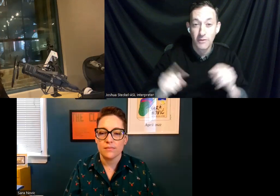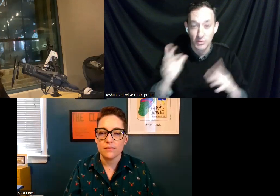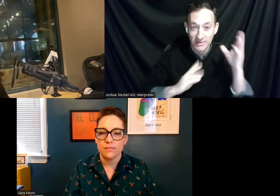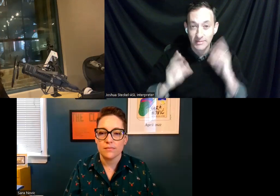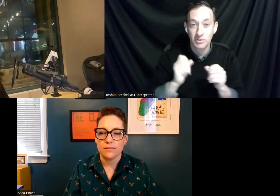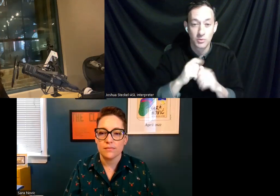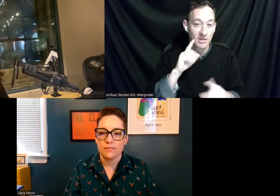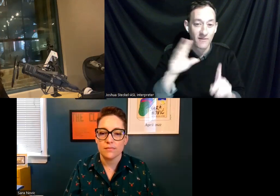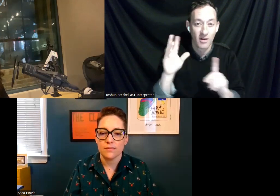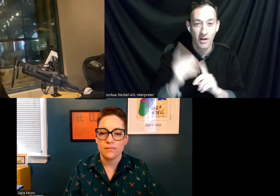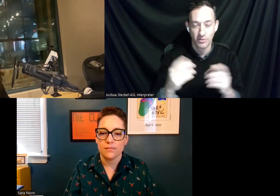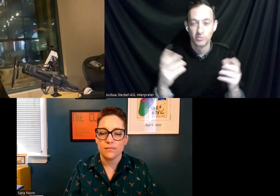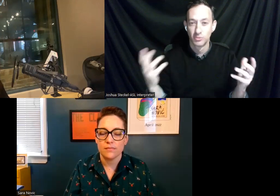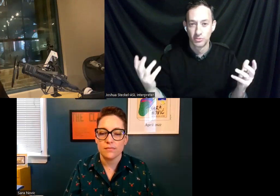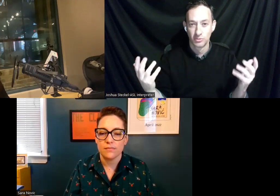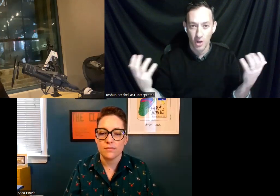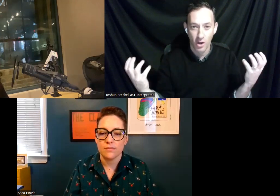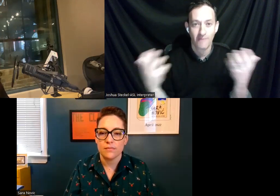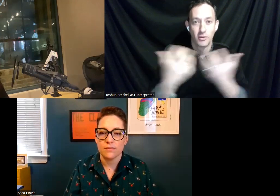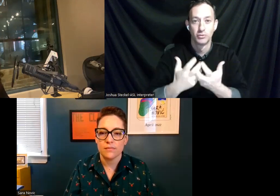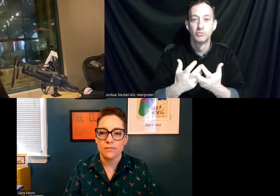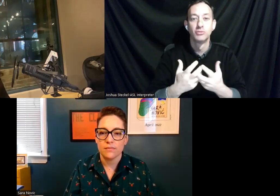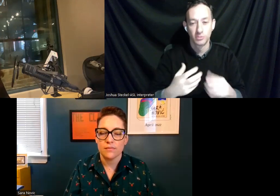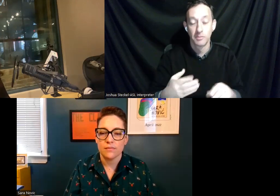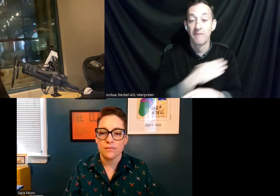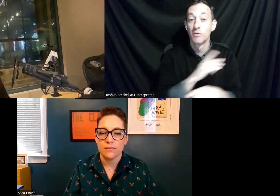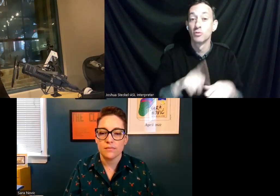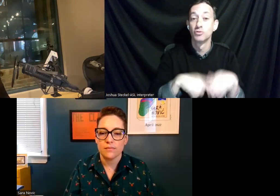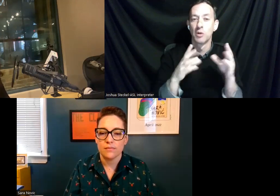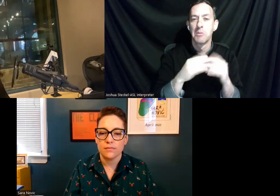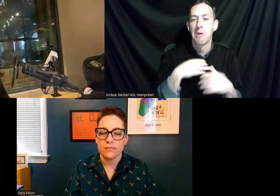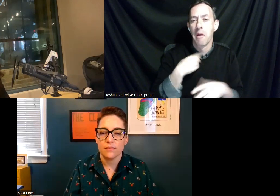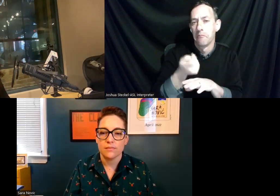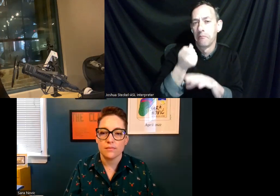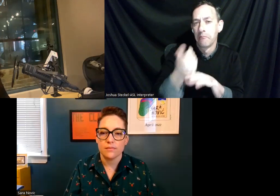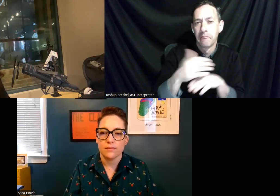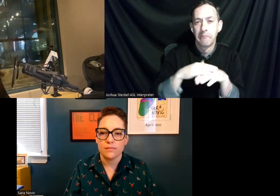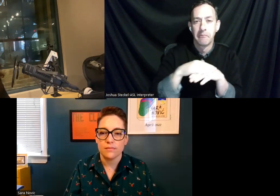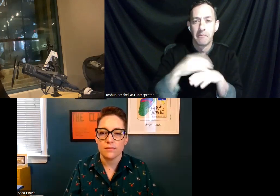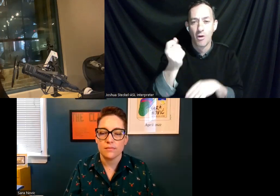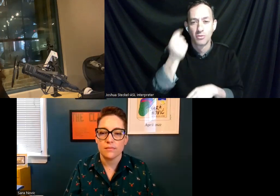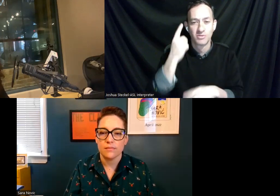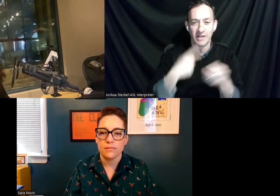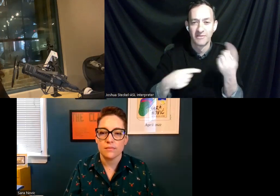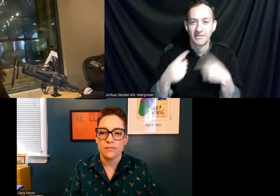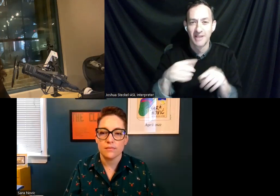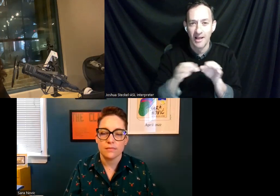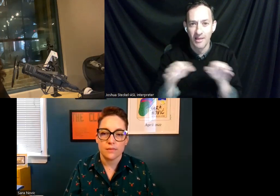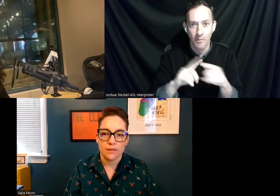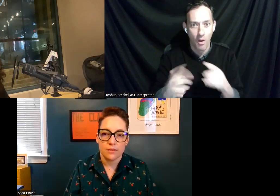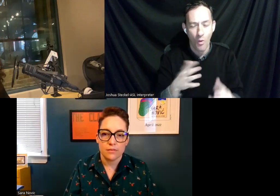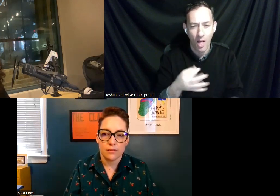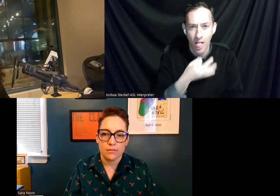culture converge. Before starting the book, I had a minimal understanding of sign language, but a deep curiosity